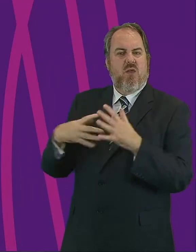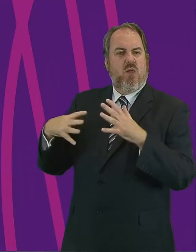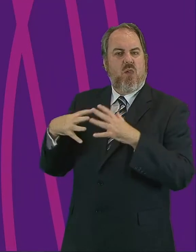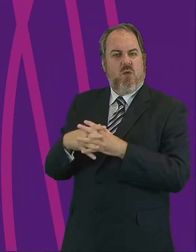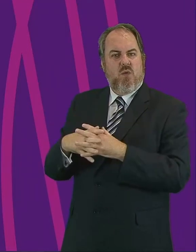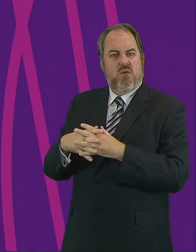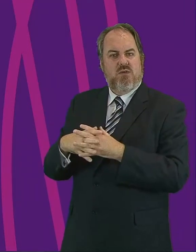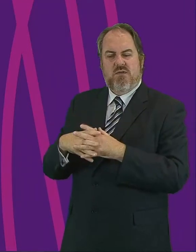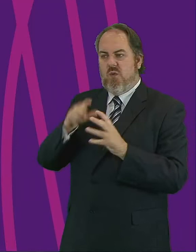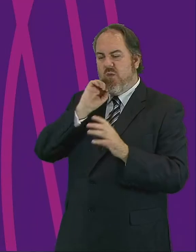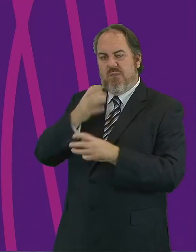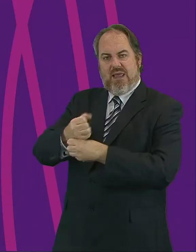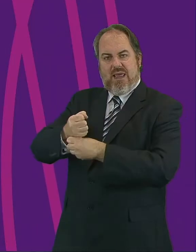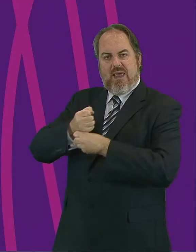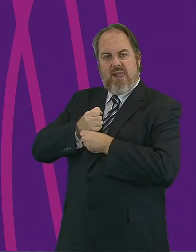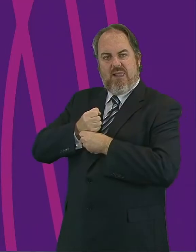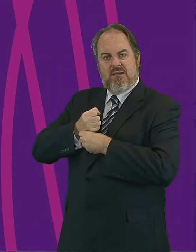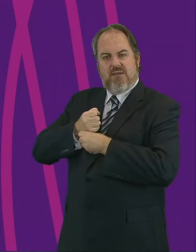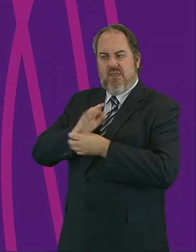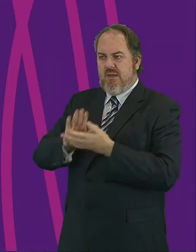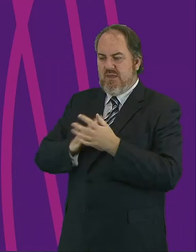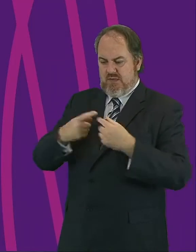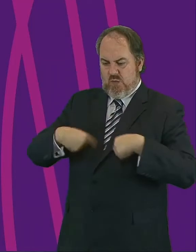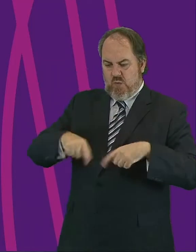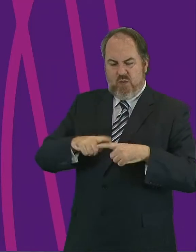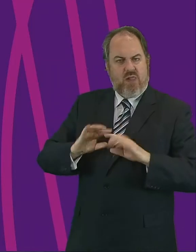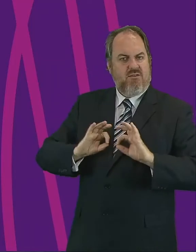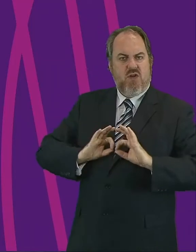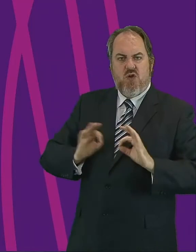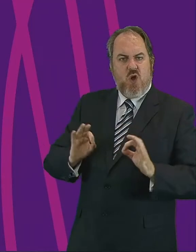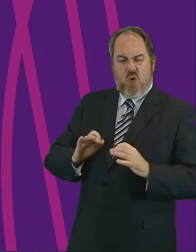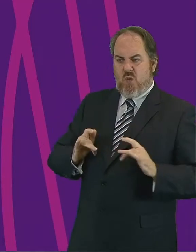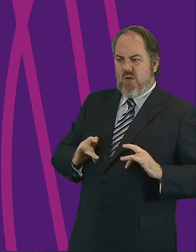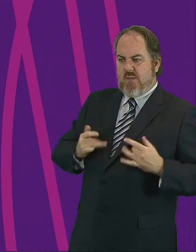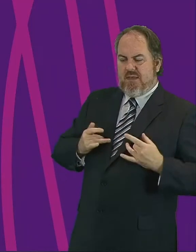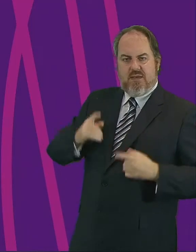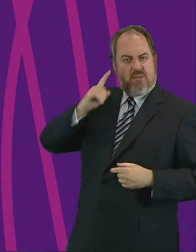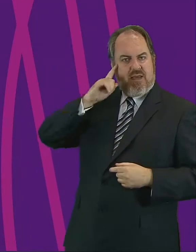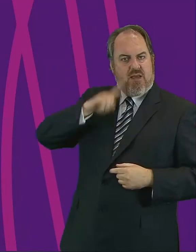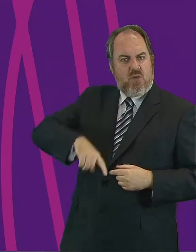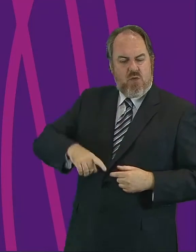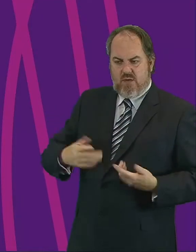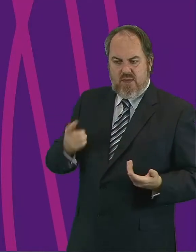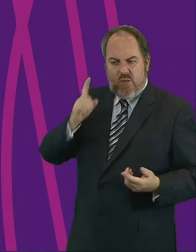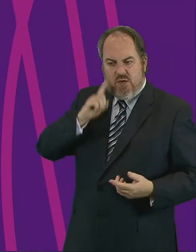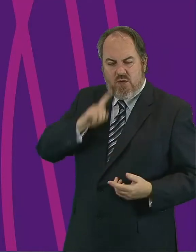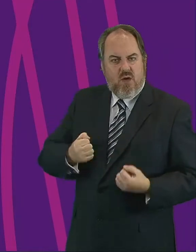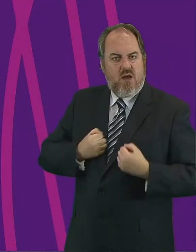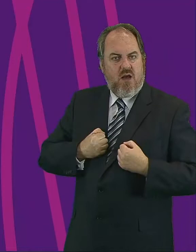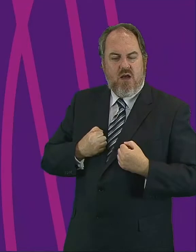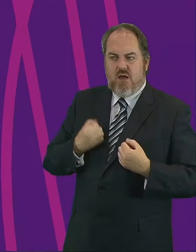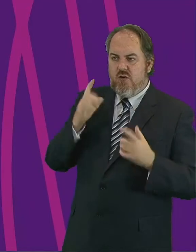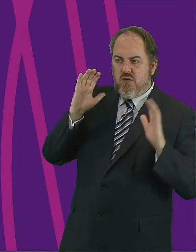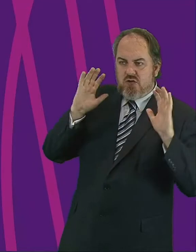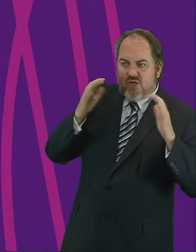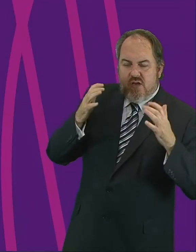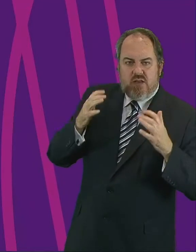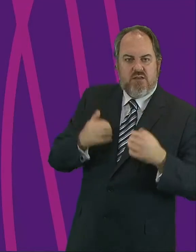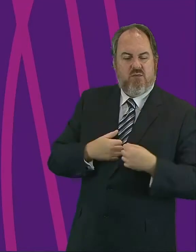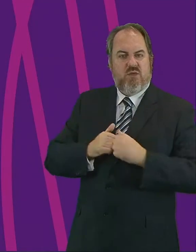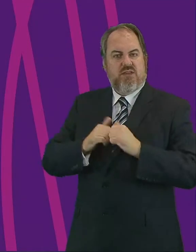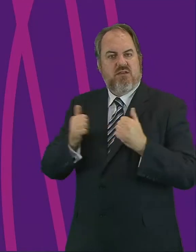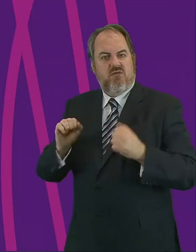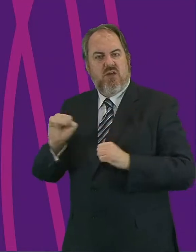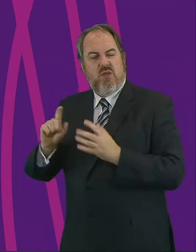from now on. This Parliament will lose any say, even on matters initially excluded, like minimum unit pricing. The